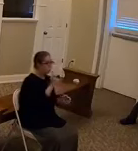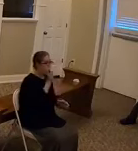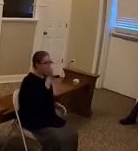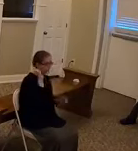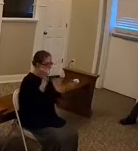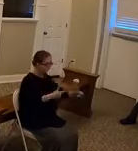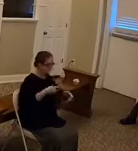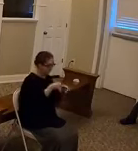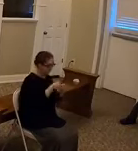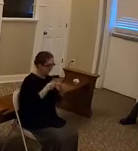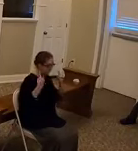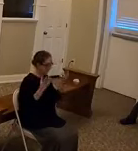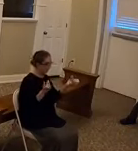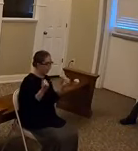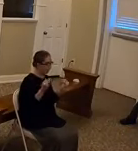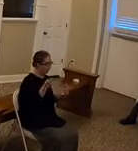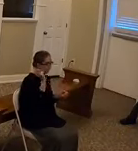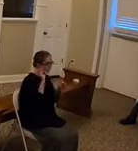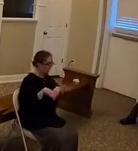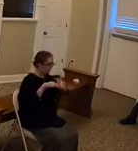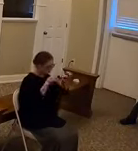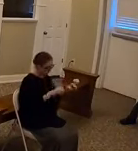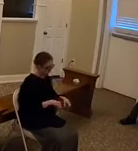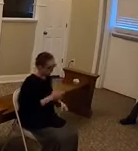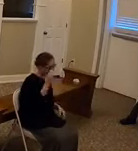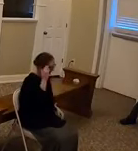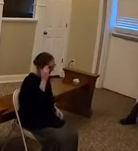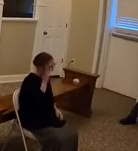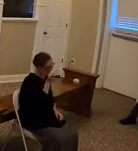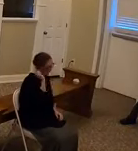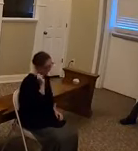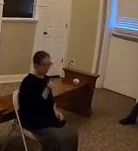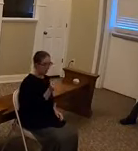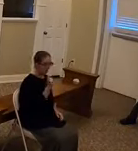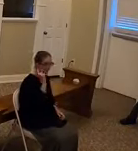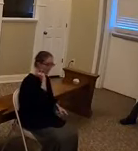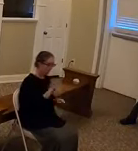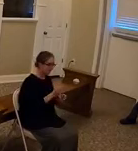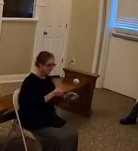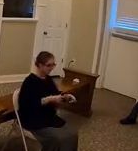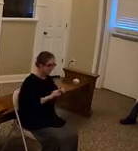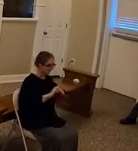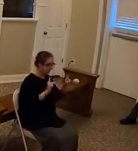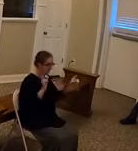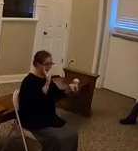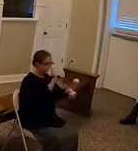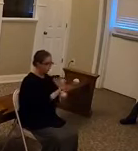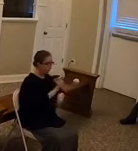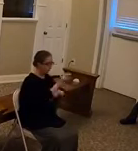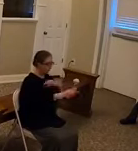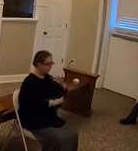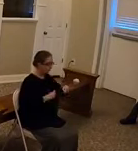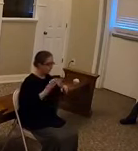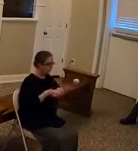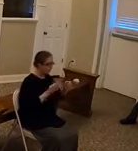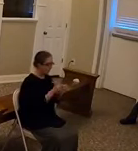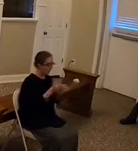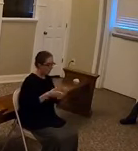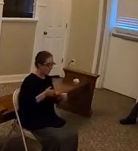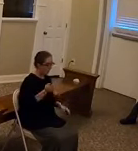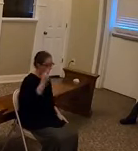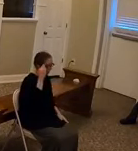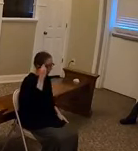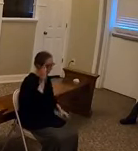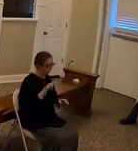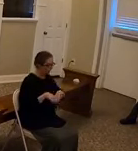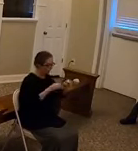living in sin? You were doing what you thought was right. Maybe you were living in a different church world and you were doing everything you knew to